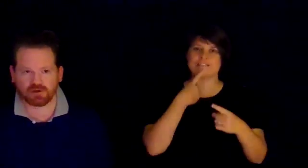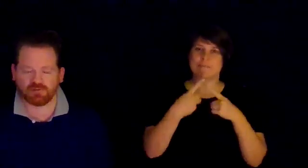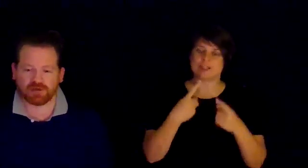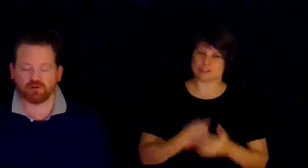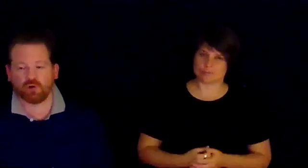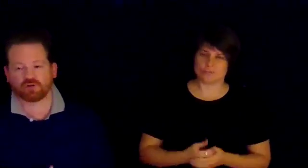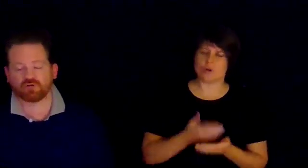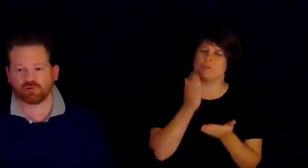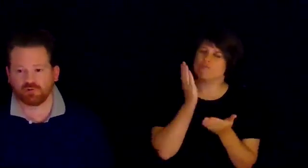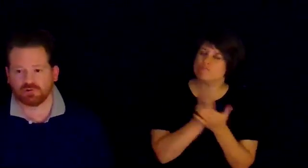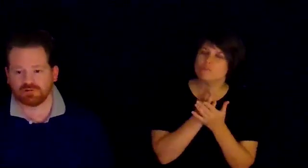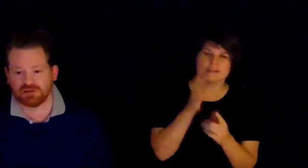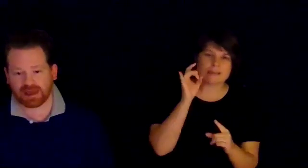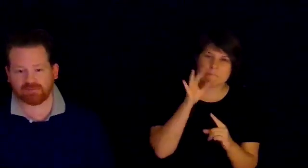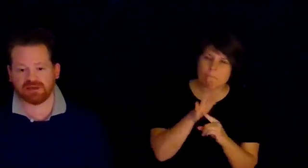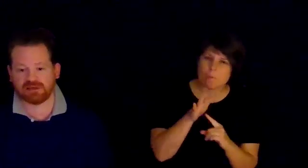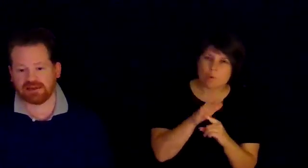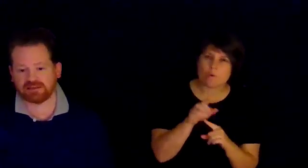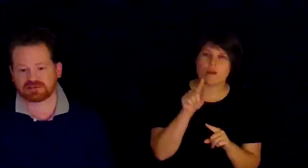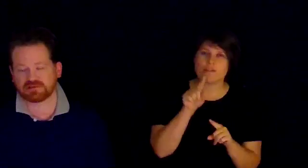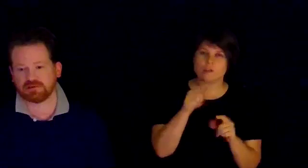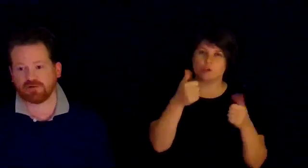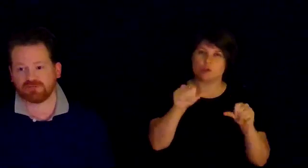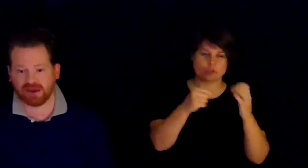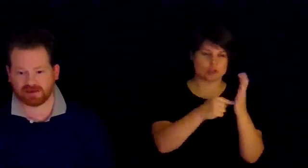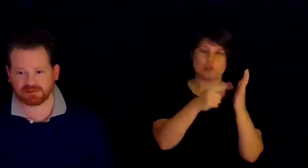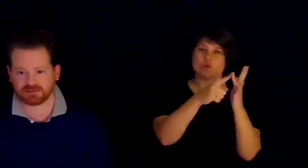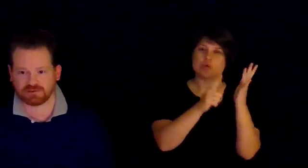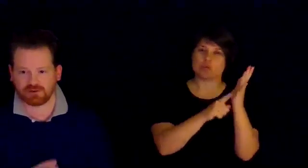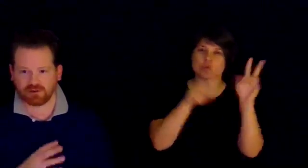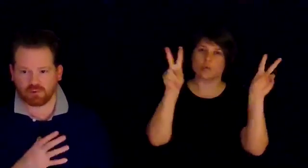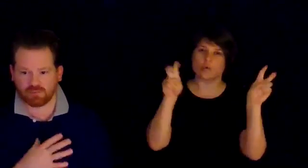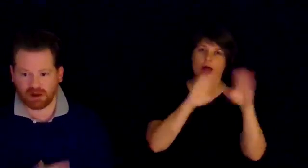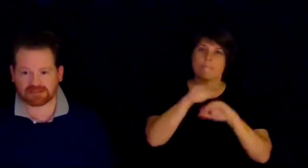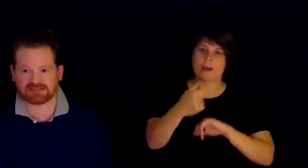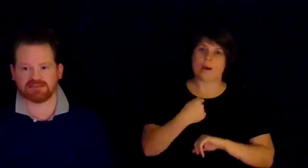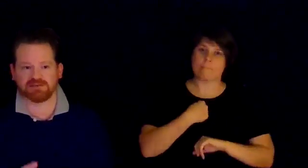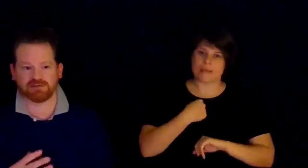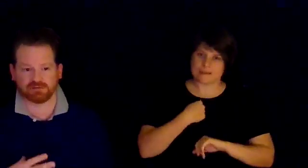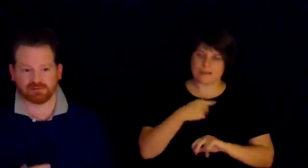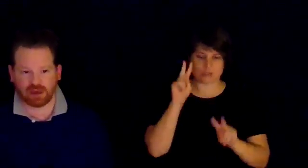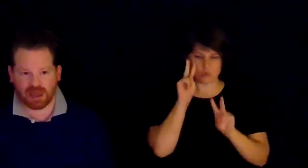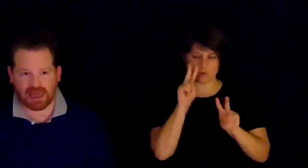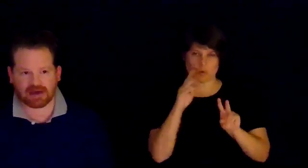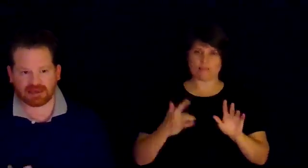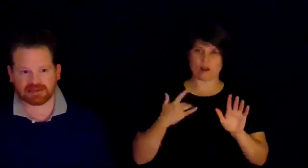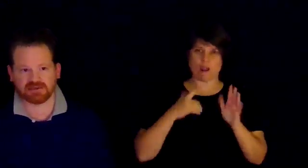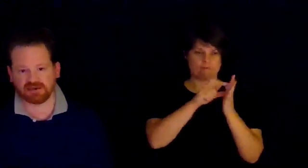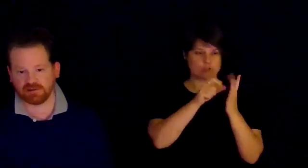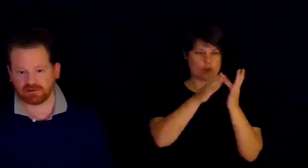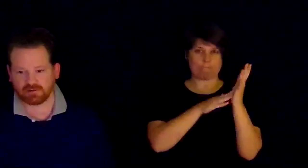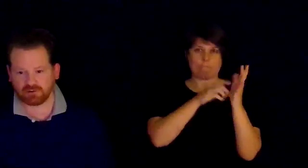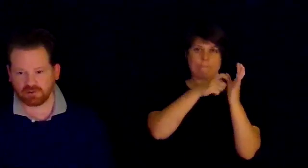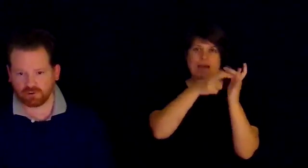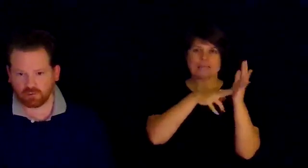important that you work through the About Me and its life domains, practicing how they